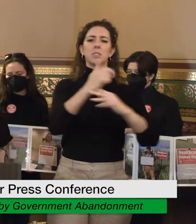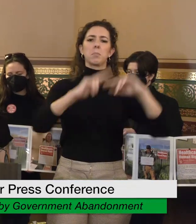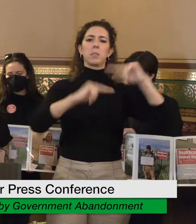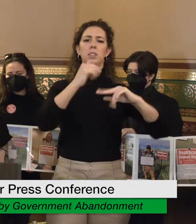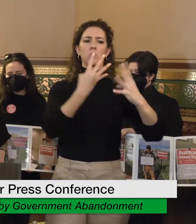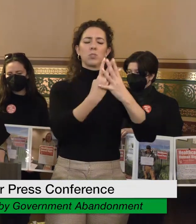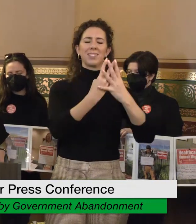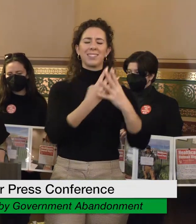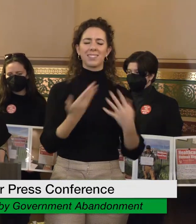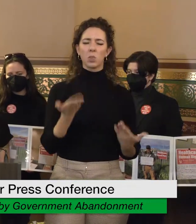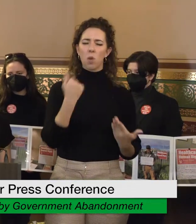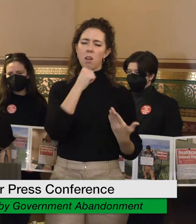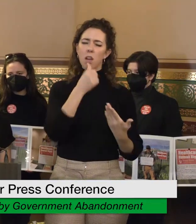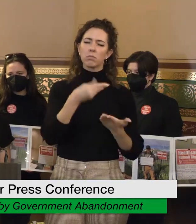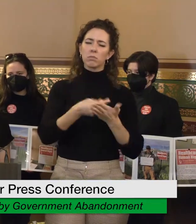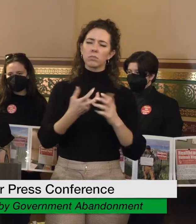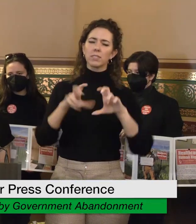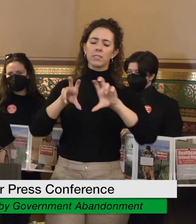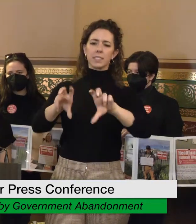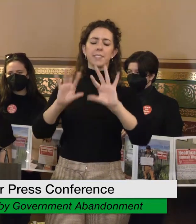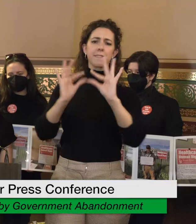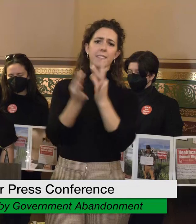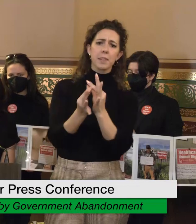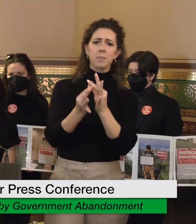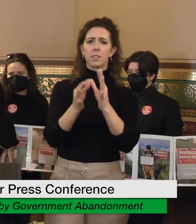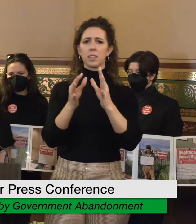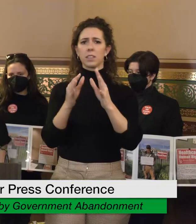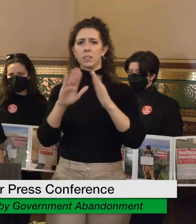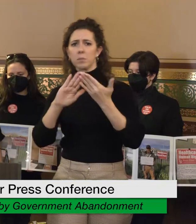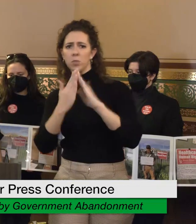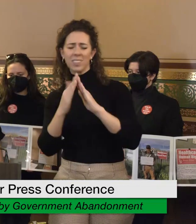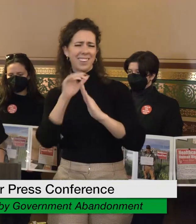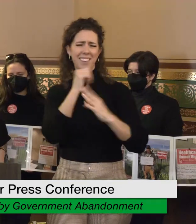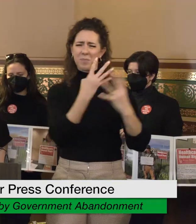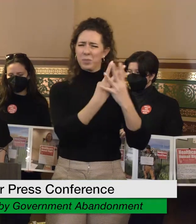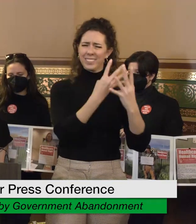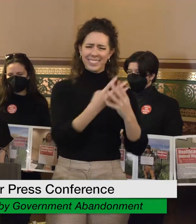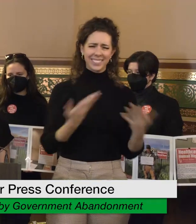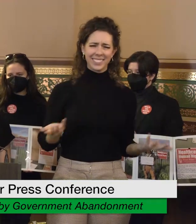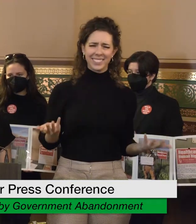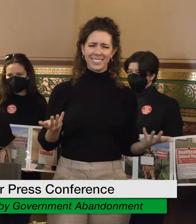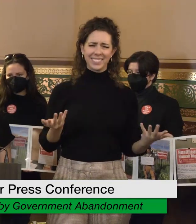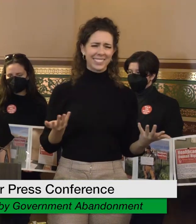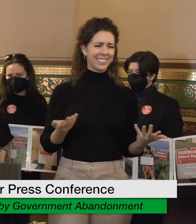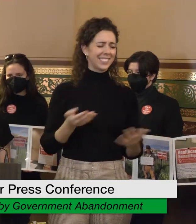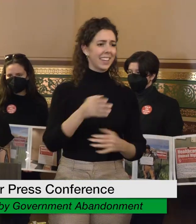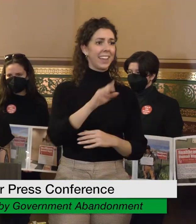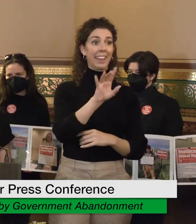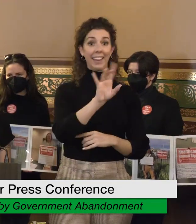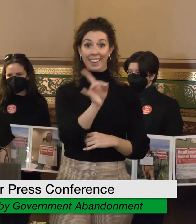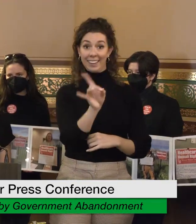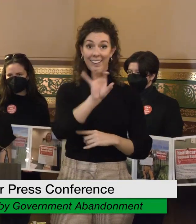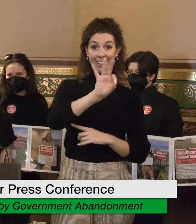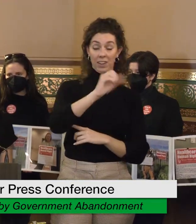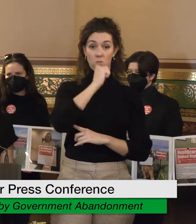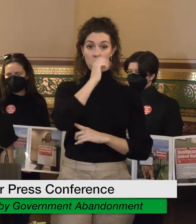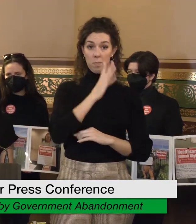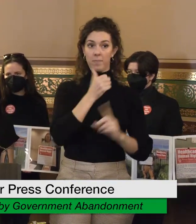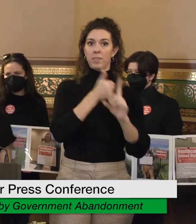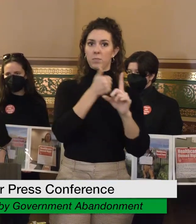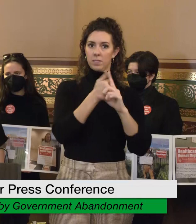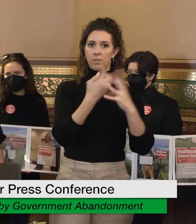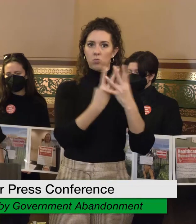Let's invest in our families, our communities, not in a prison complex. There's only about 89 women in the whole state who are